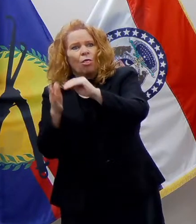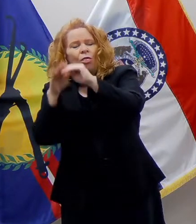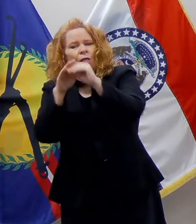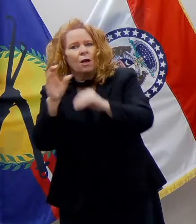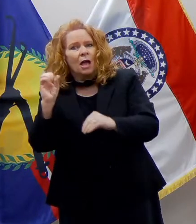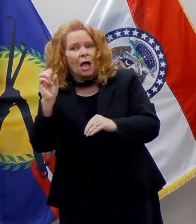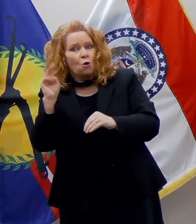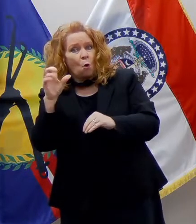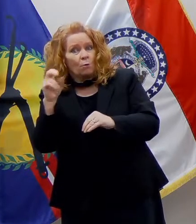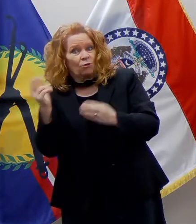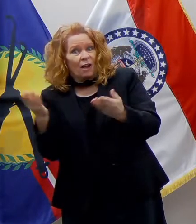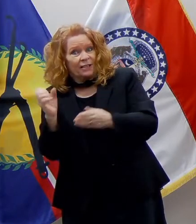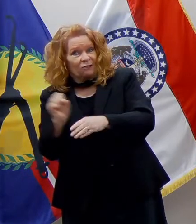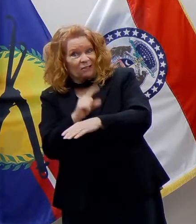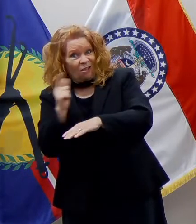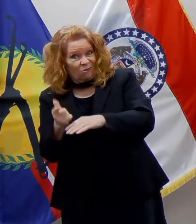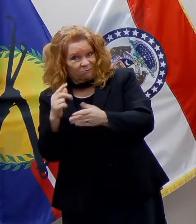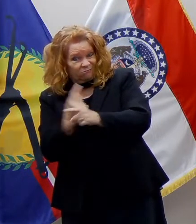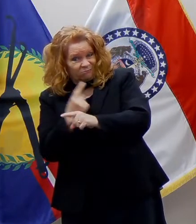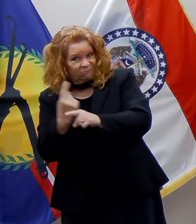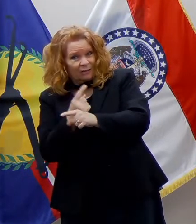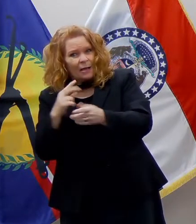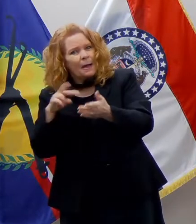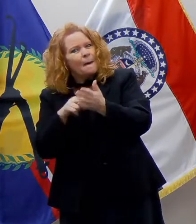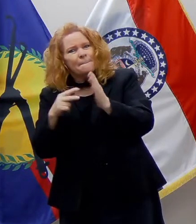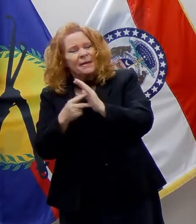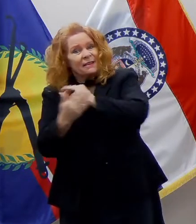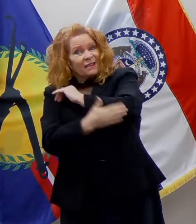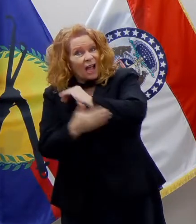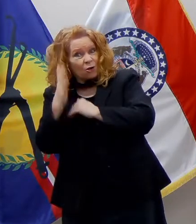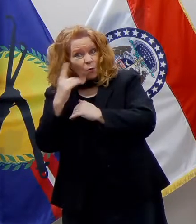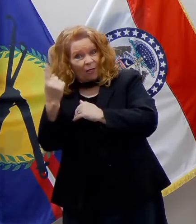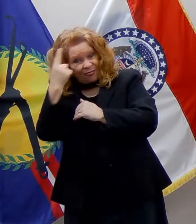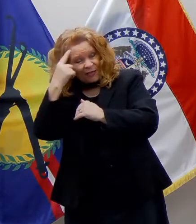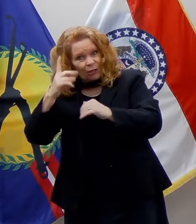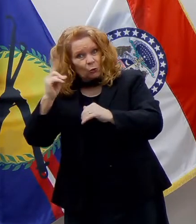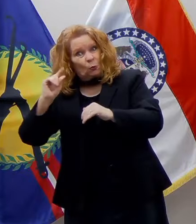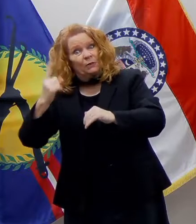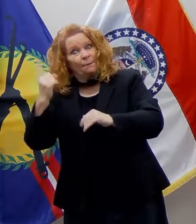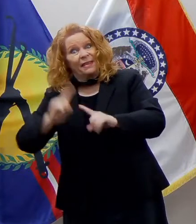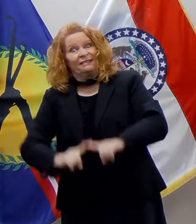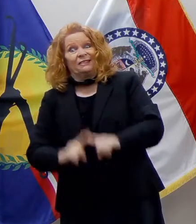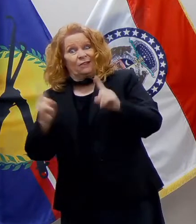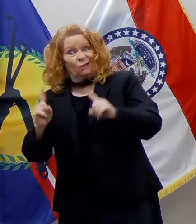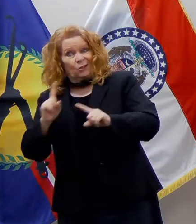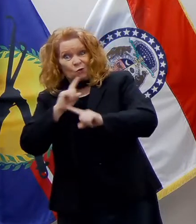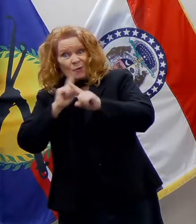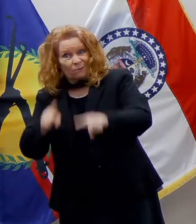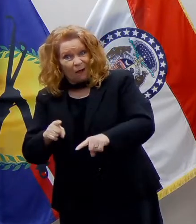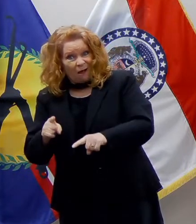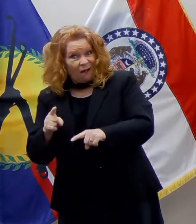county, are there any measures that the county is considering right now in response,